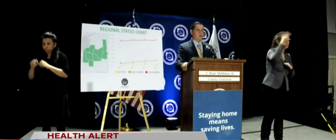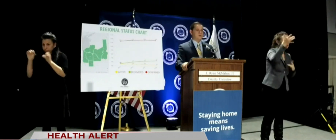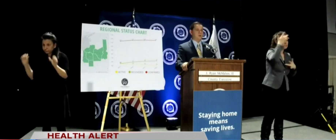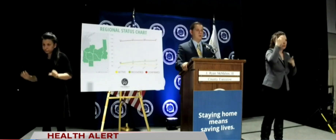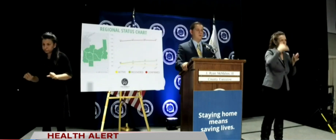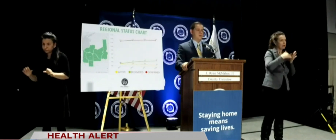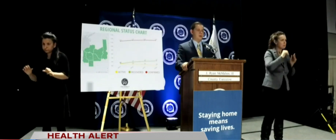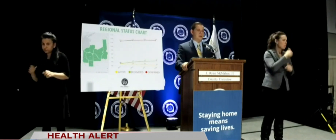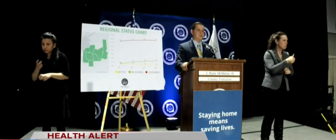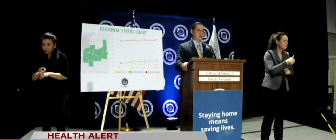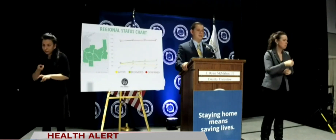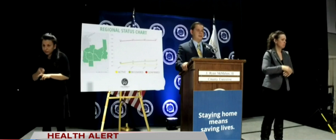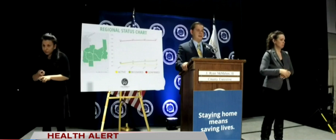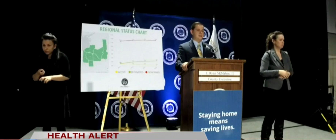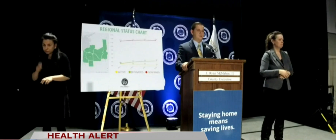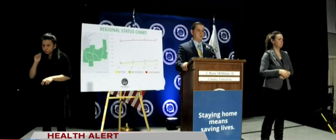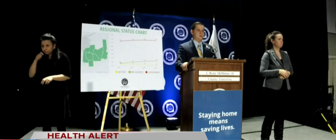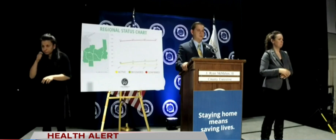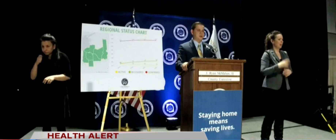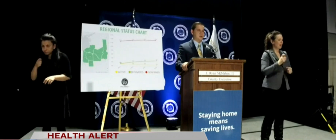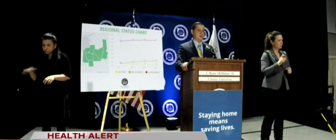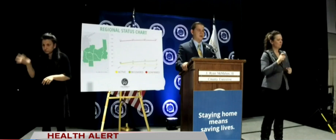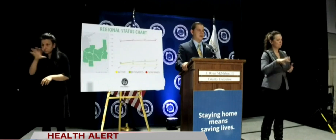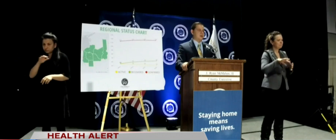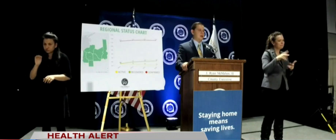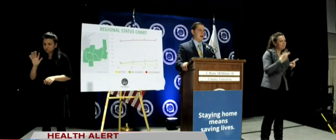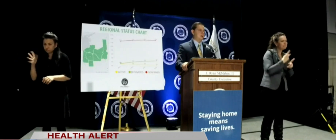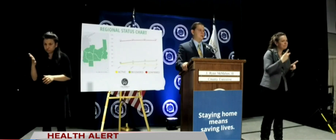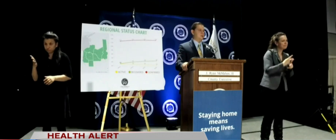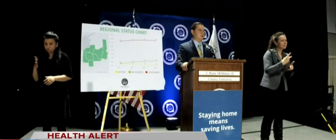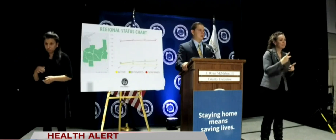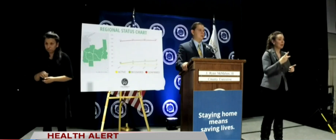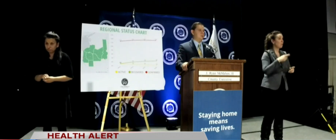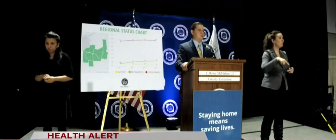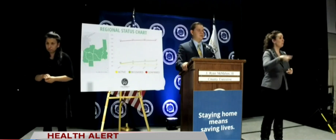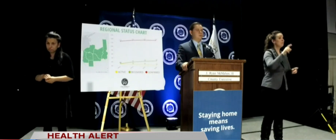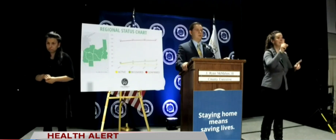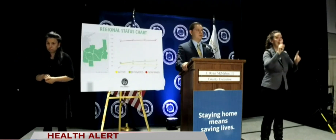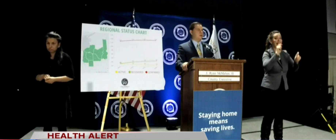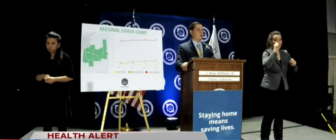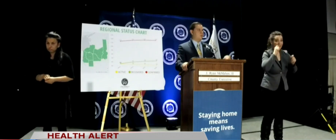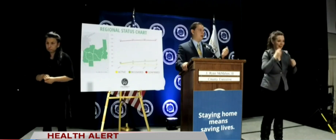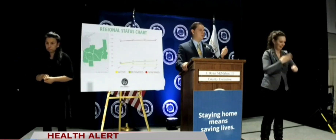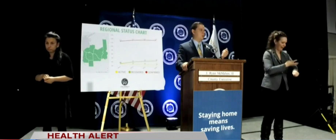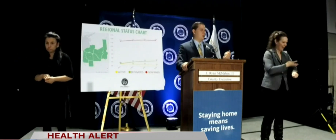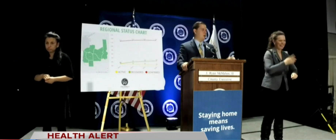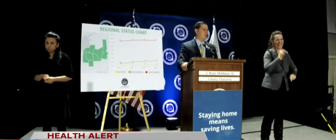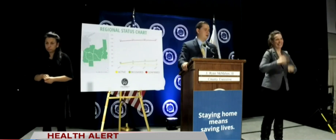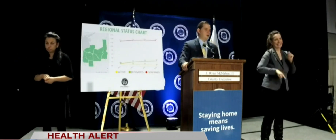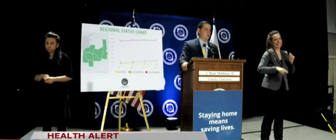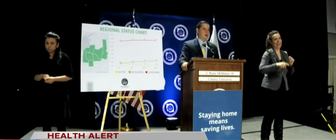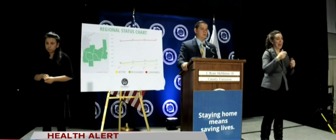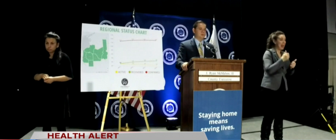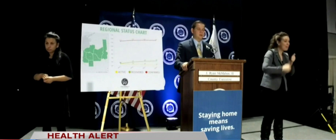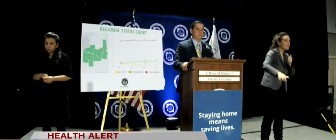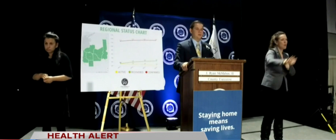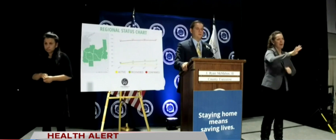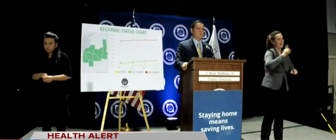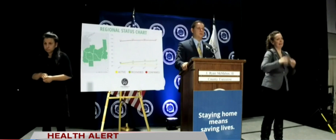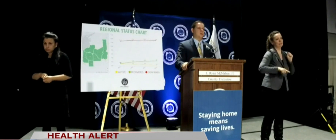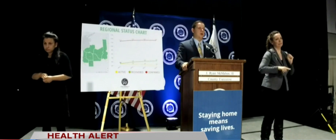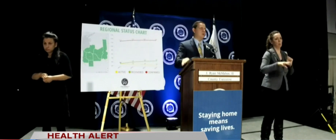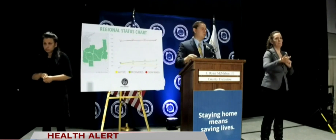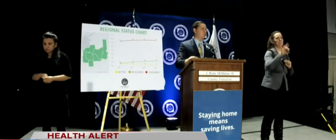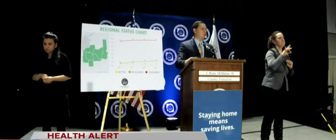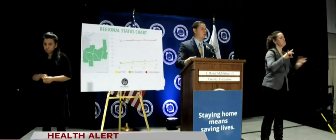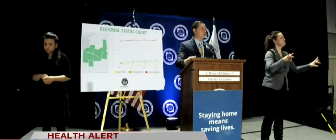But also from an antibody test, if you were to say that this employee can go back to work, well, if